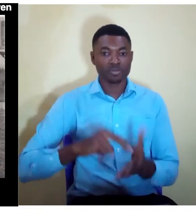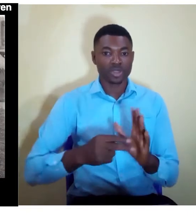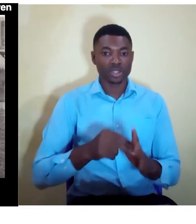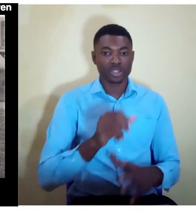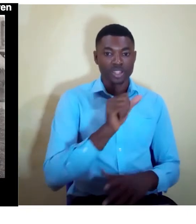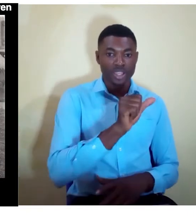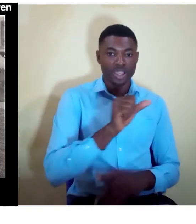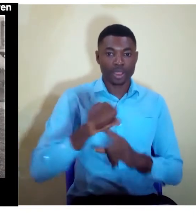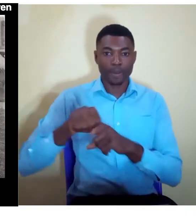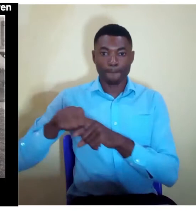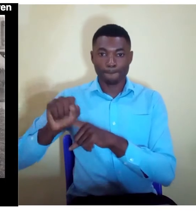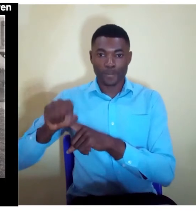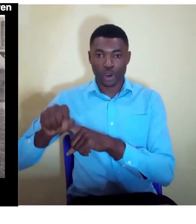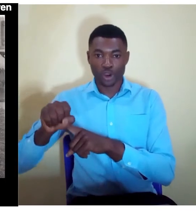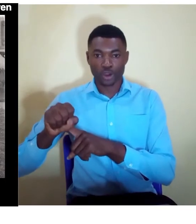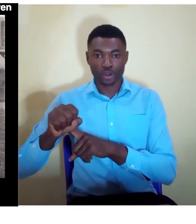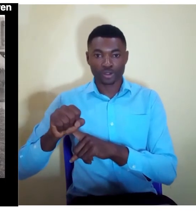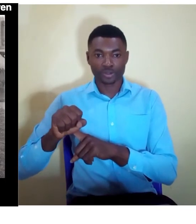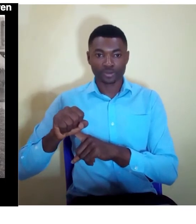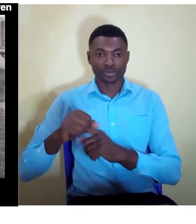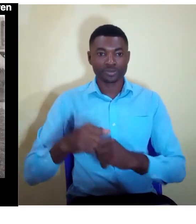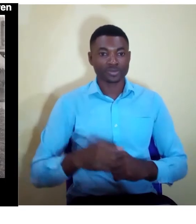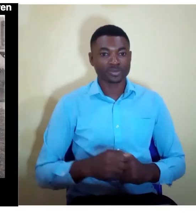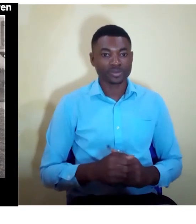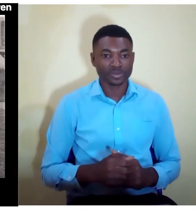A-B-A-L-L, ball.